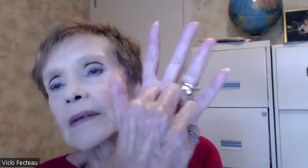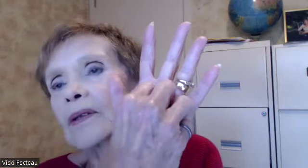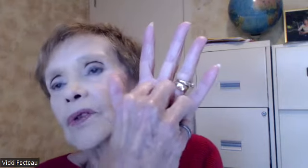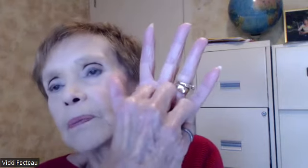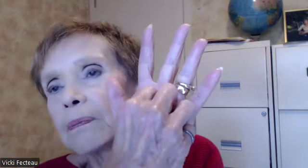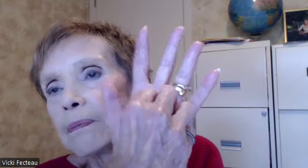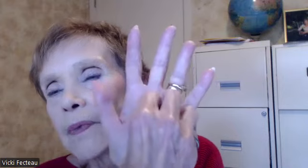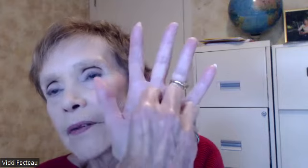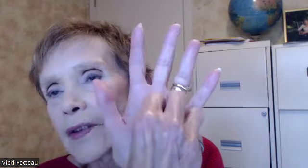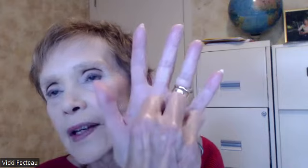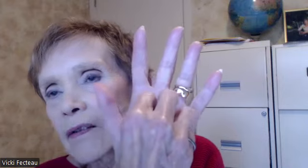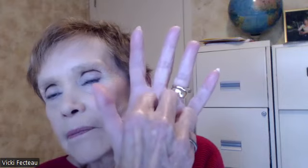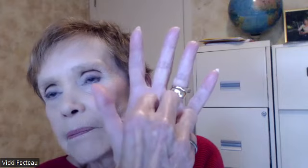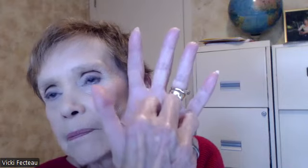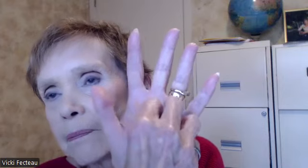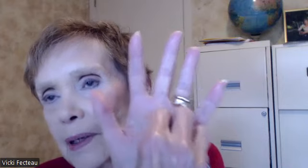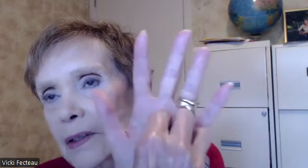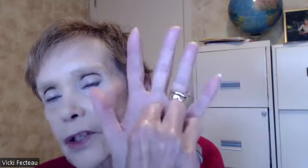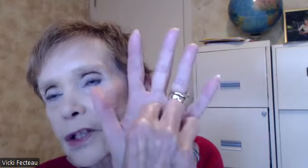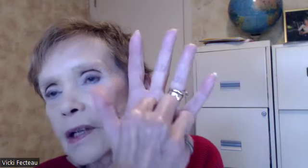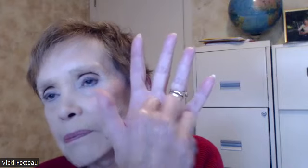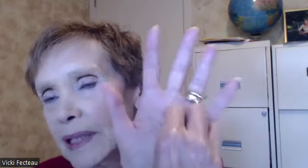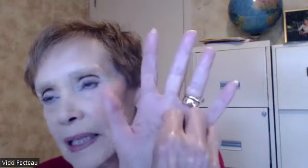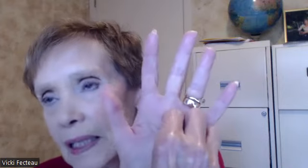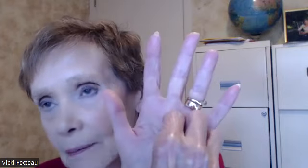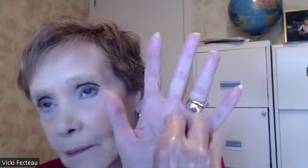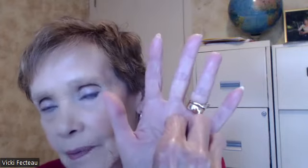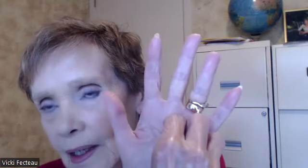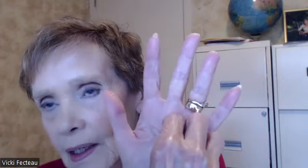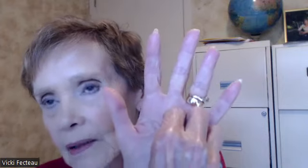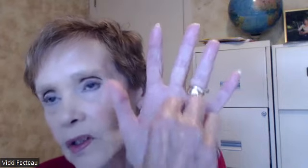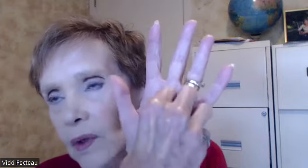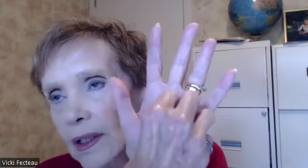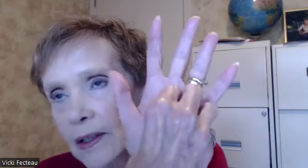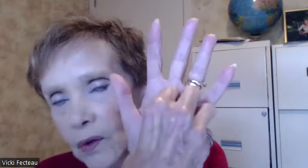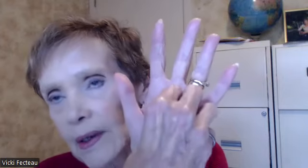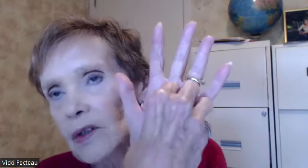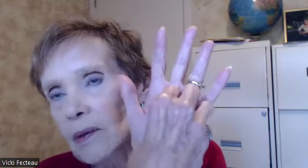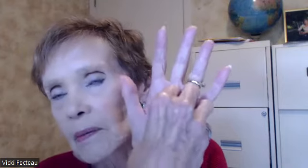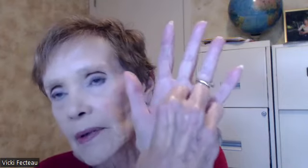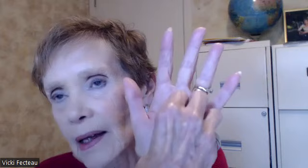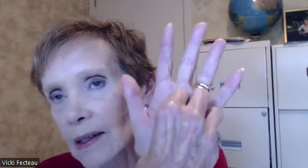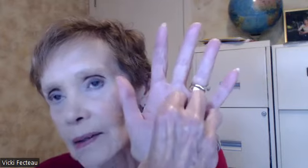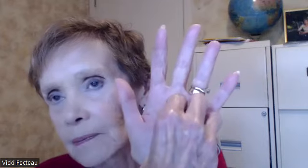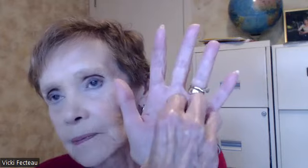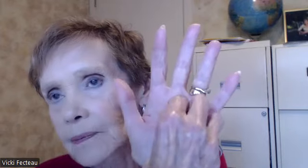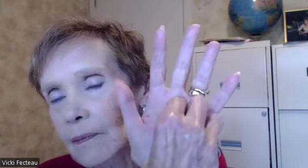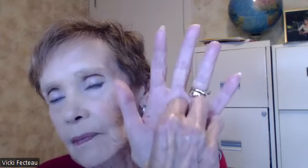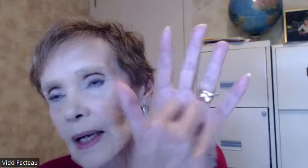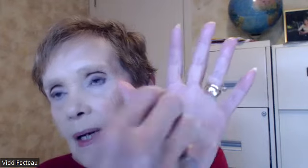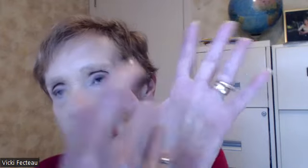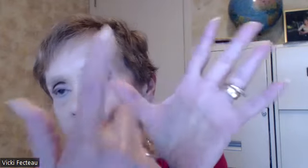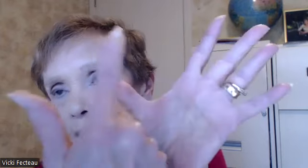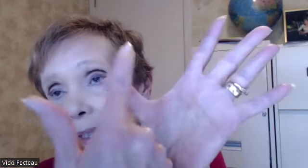that. So if you think of bunch and B, that's an easy way to remember that.